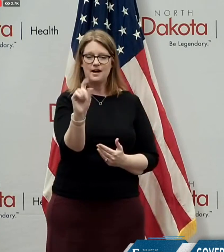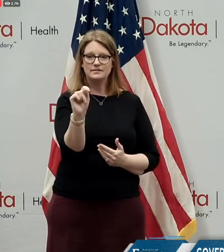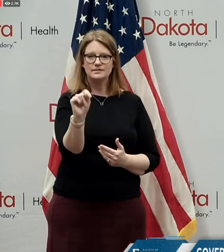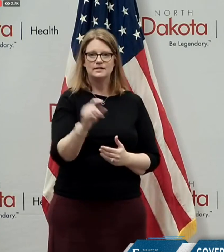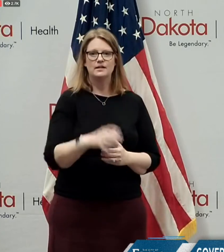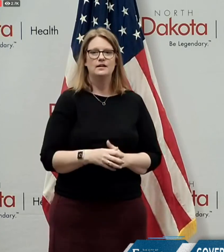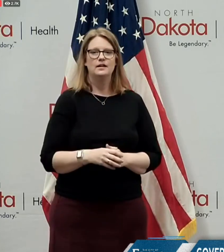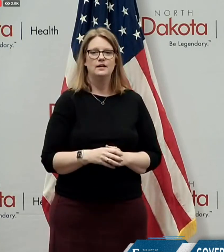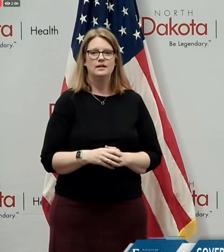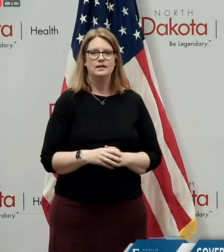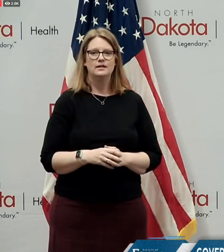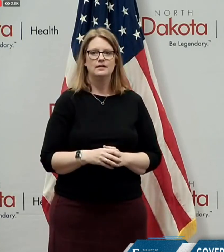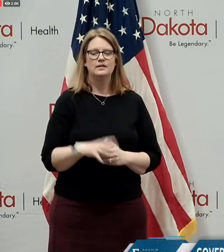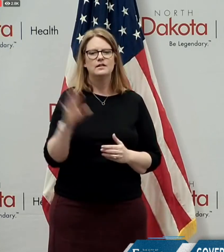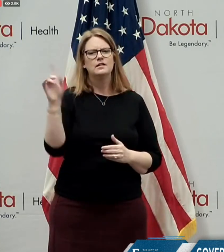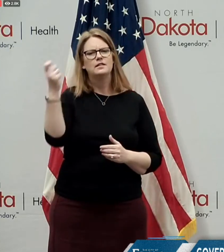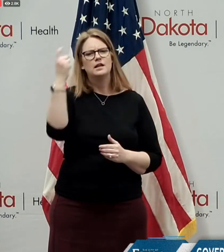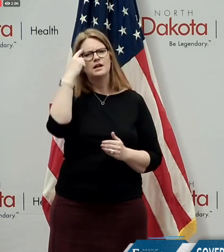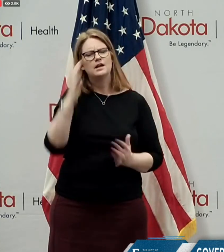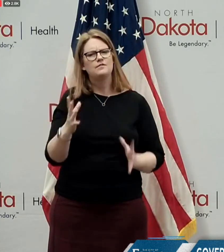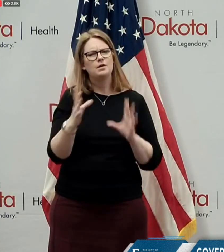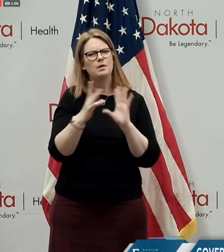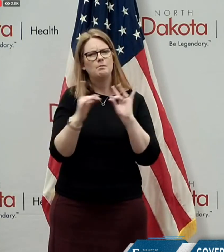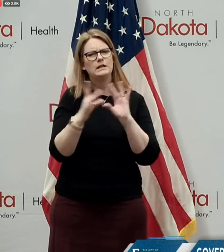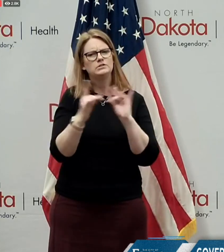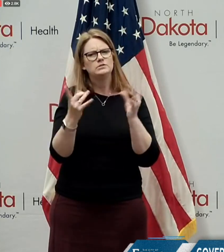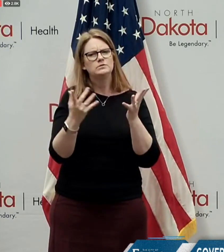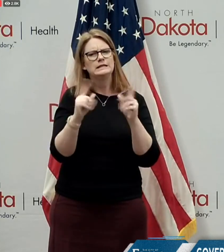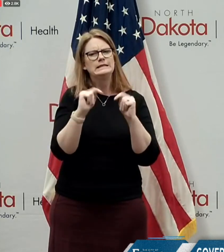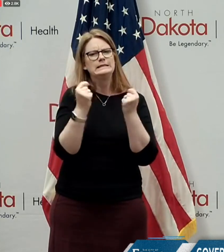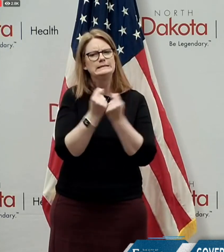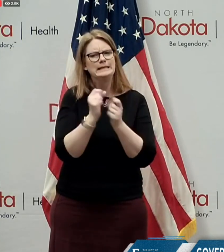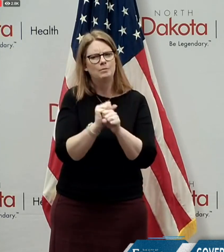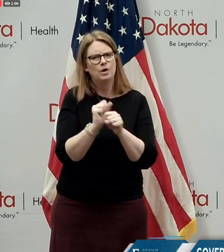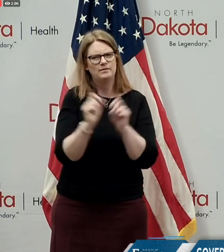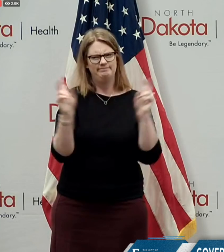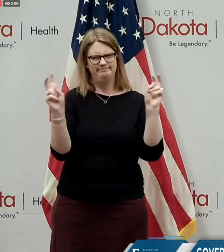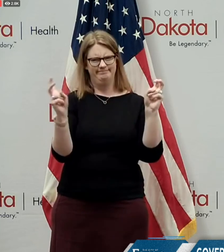Again, the Governor mentioned teamwork. I